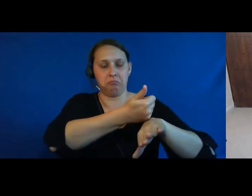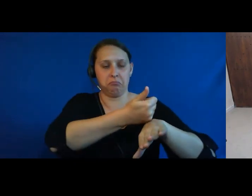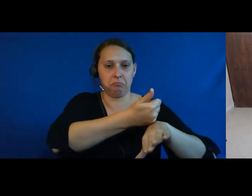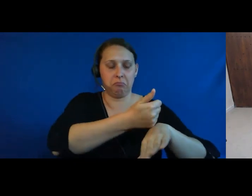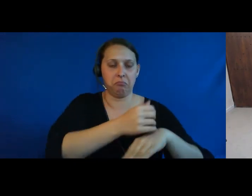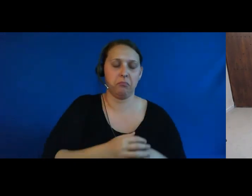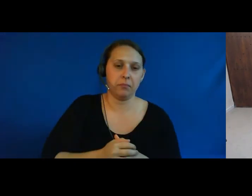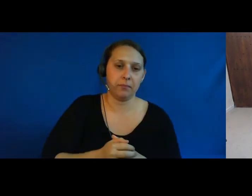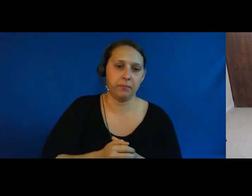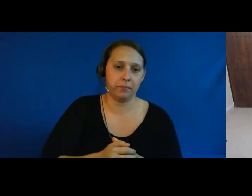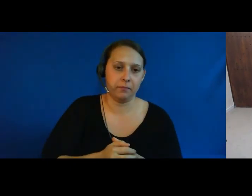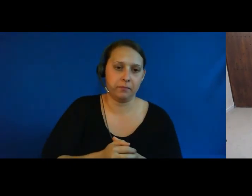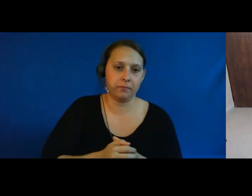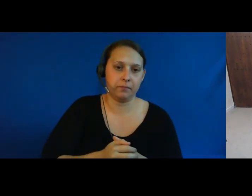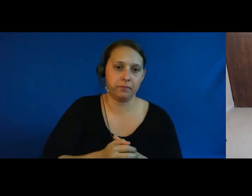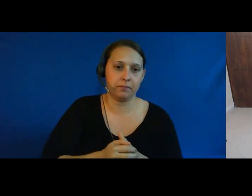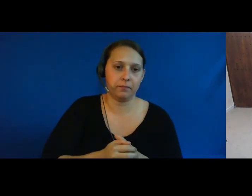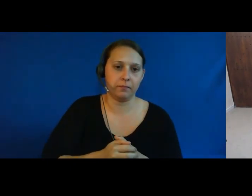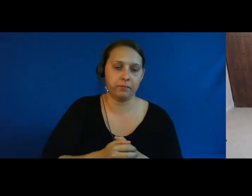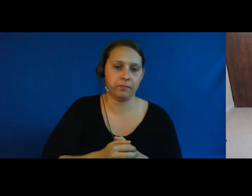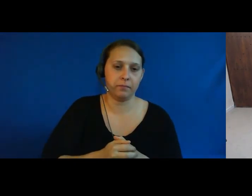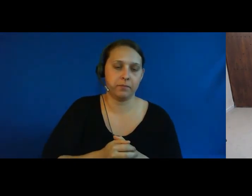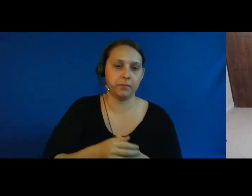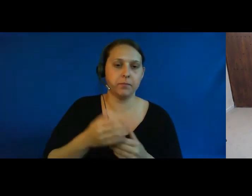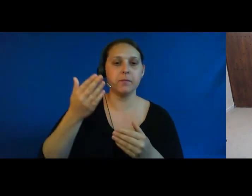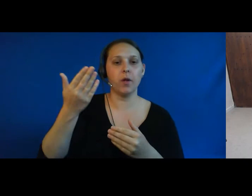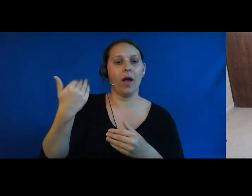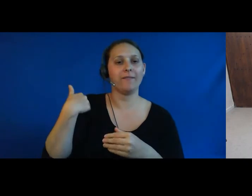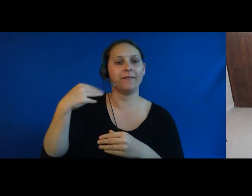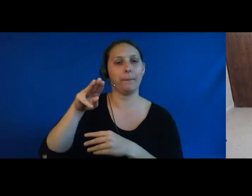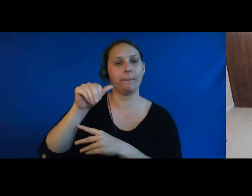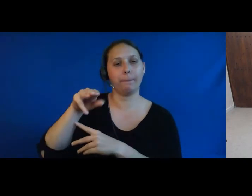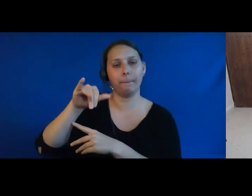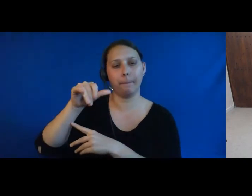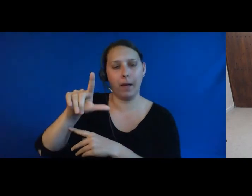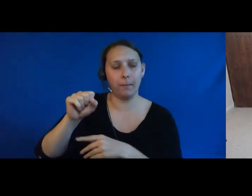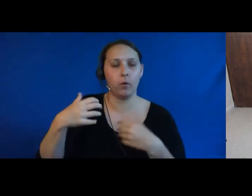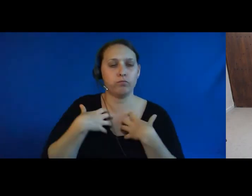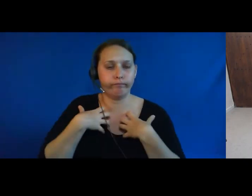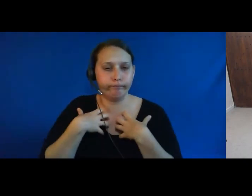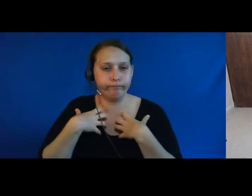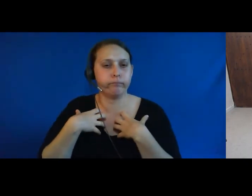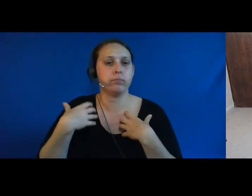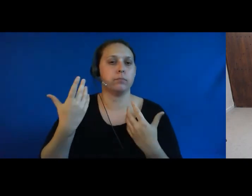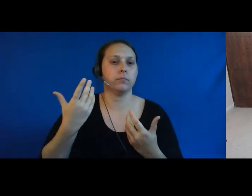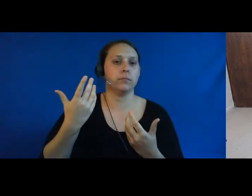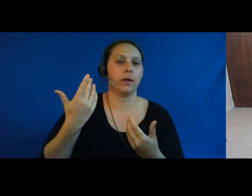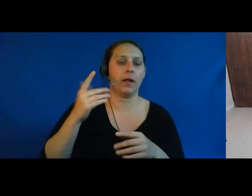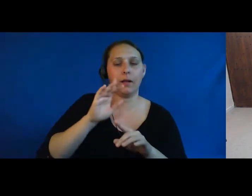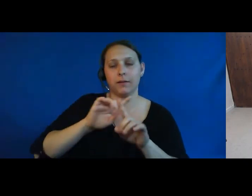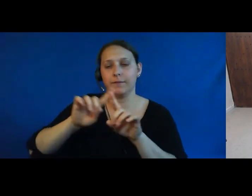through eating small mammals and small native birds and bird eggs as